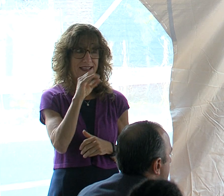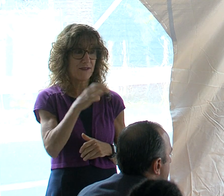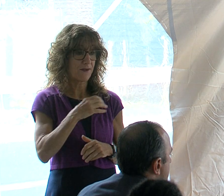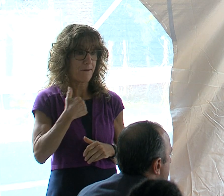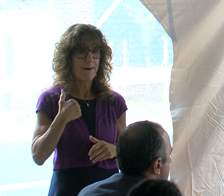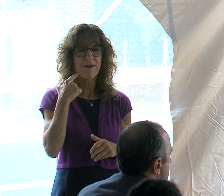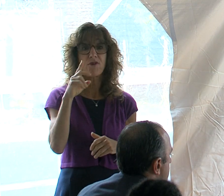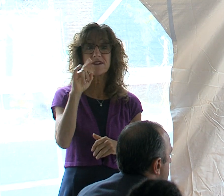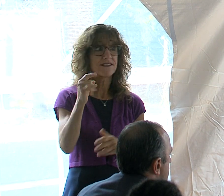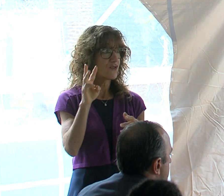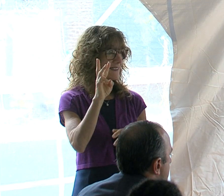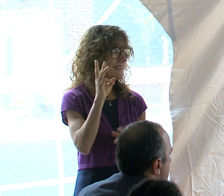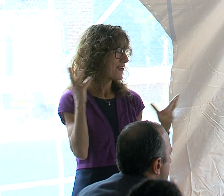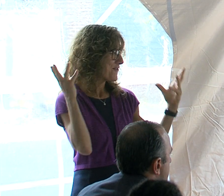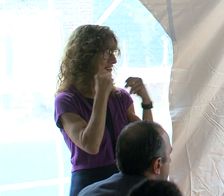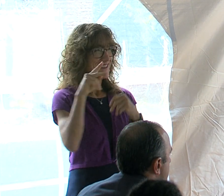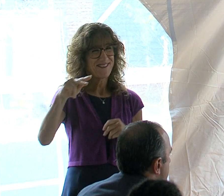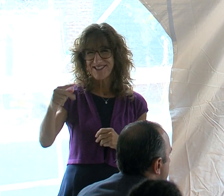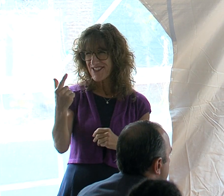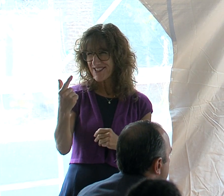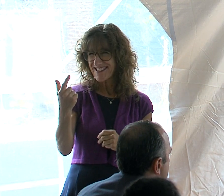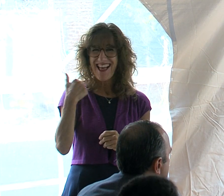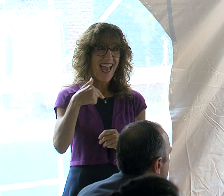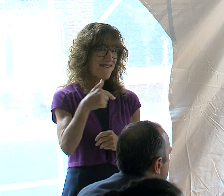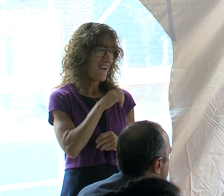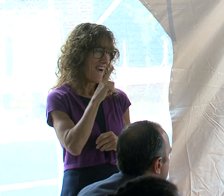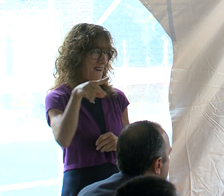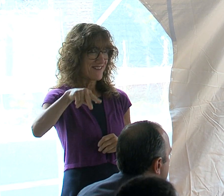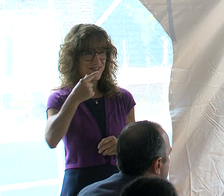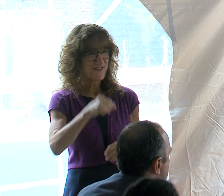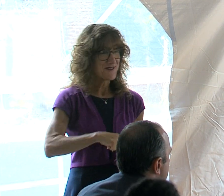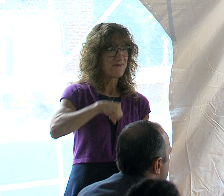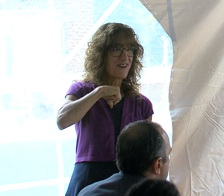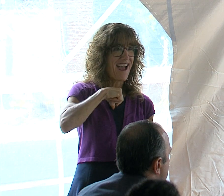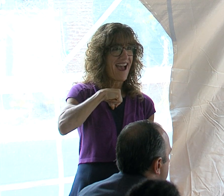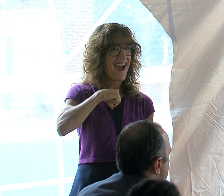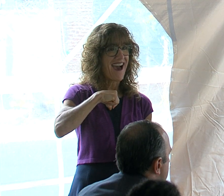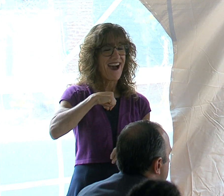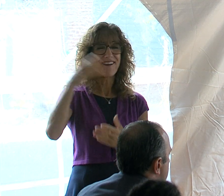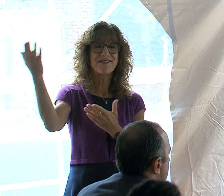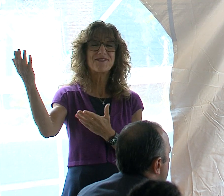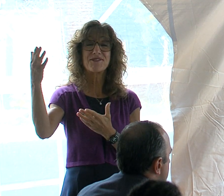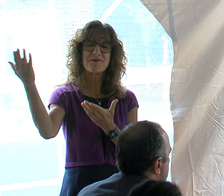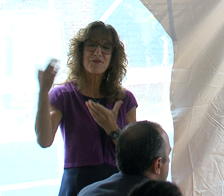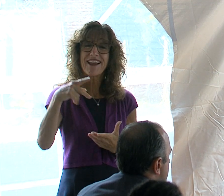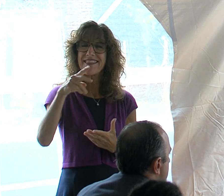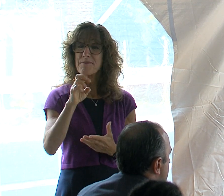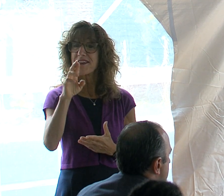6 here in the gorgeous Prince George's, and we are all Prince George's proud to bring Peerless